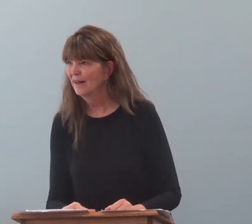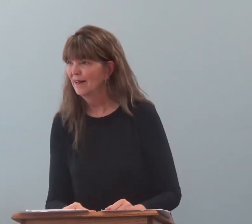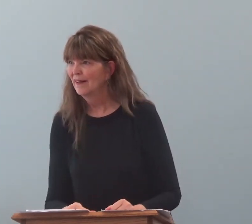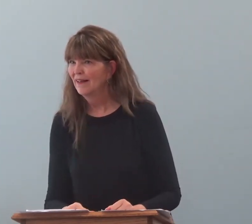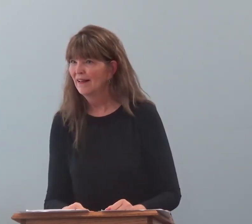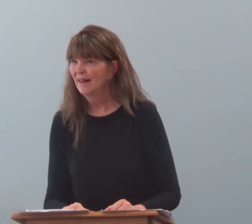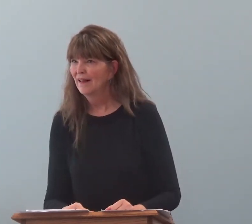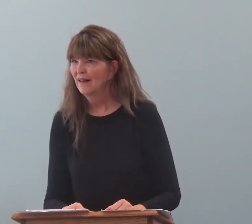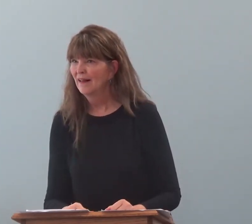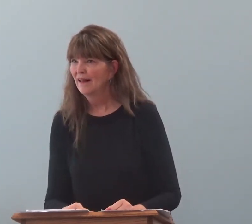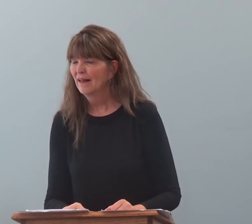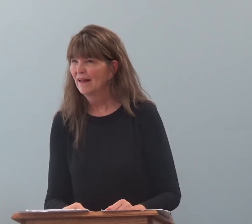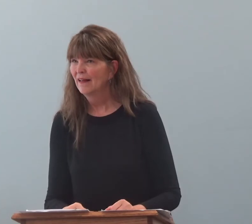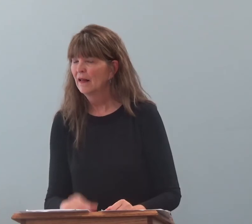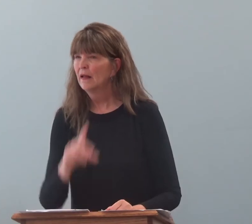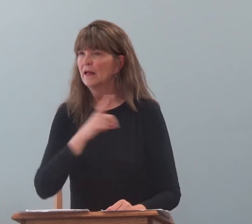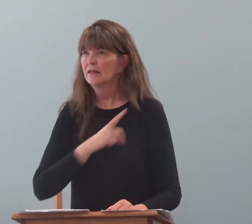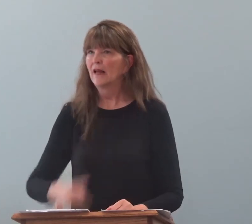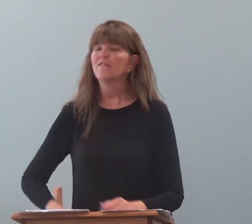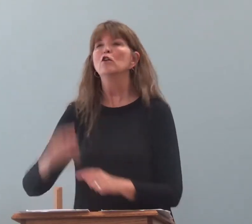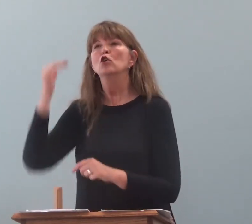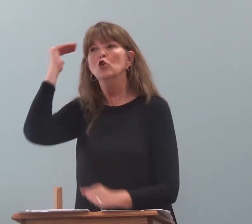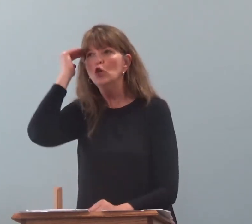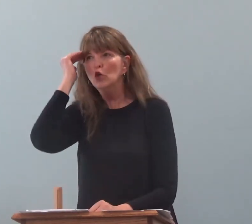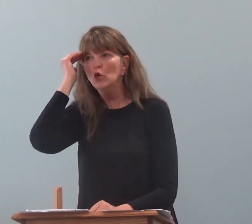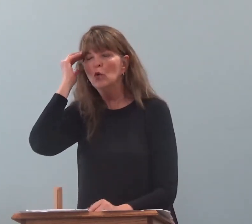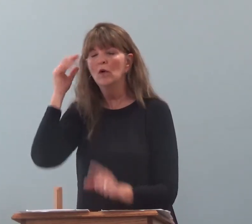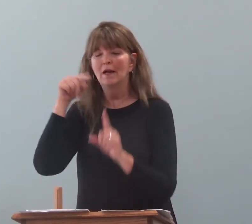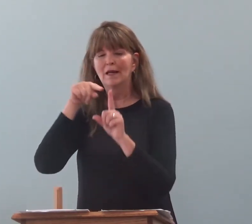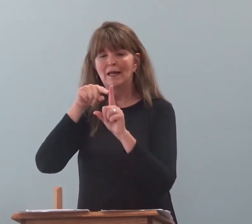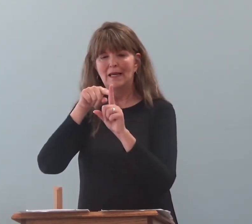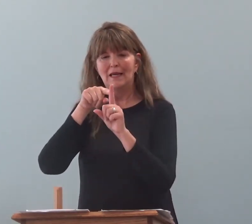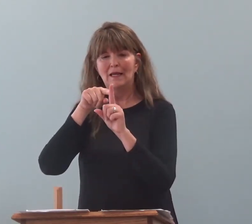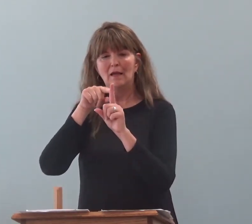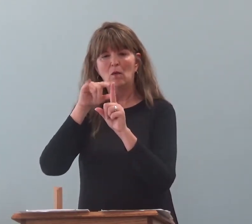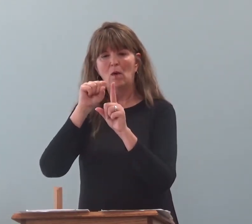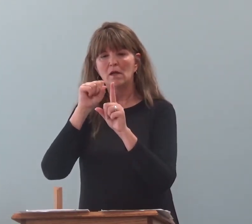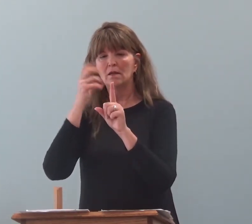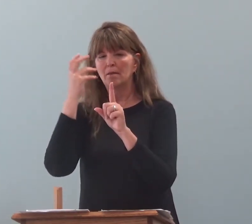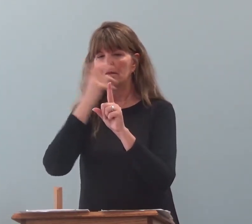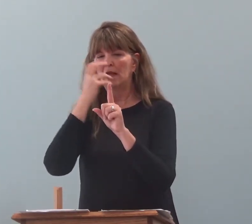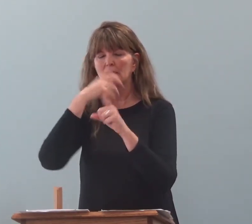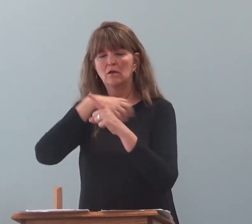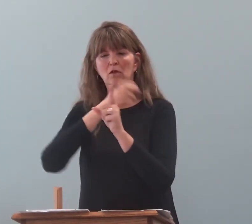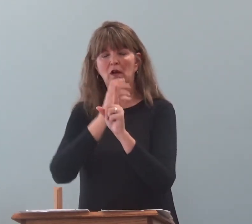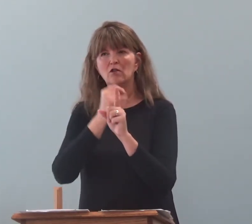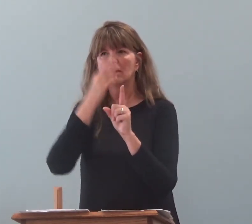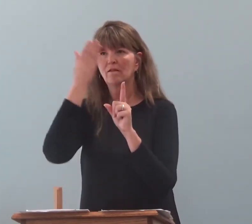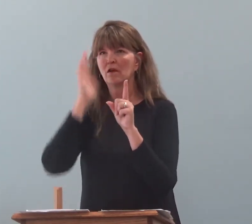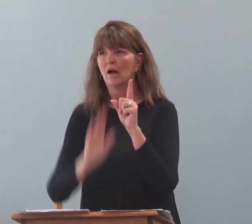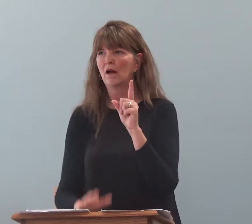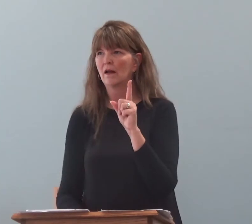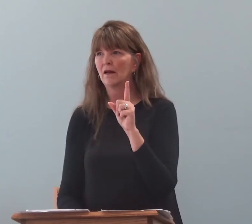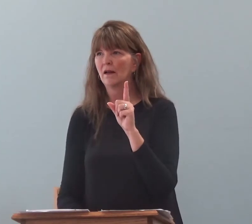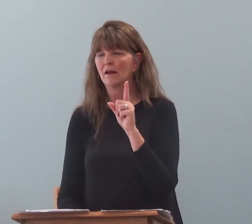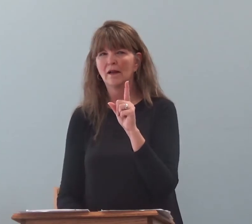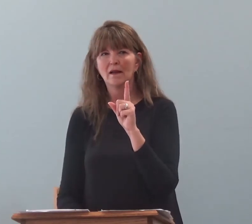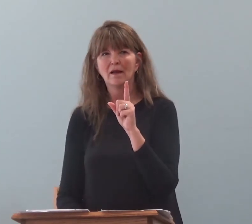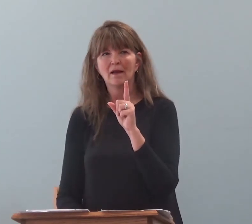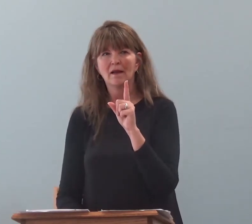that. Isn't that cool? David recognized and knew that he was